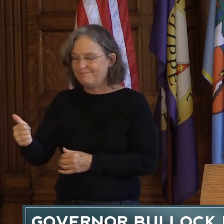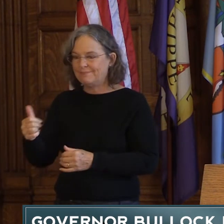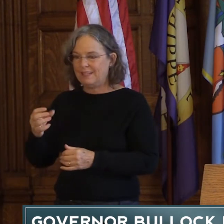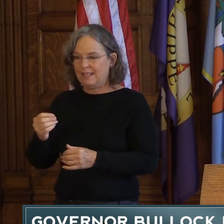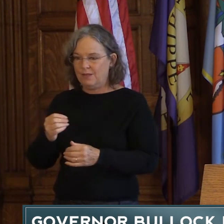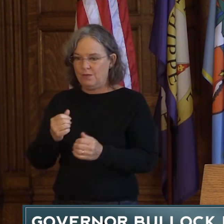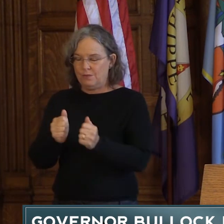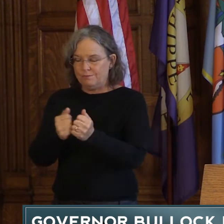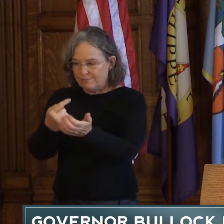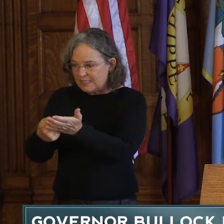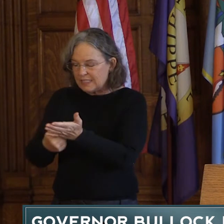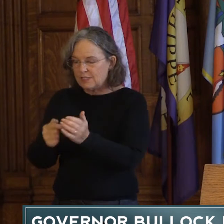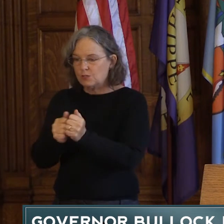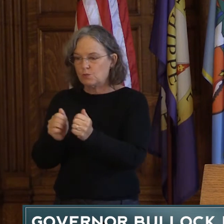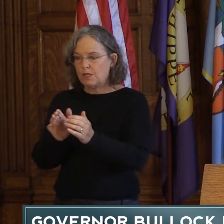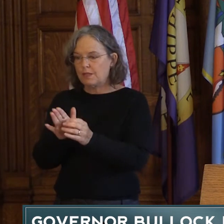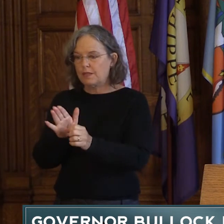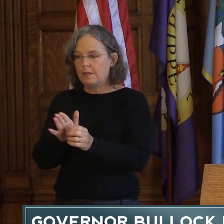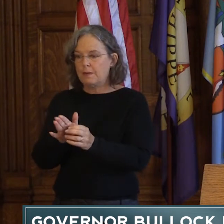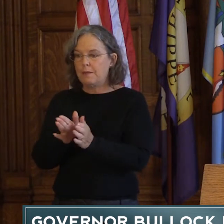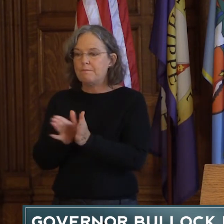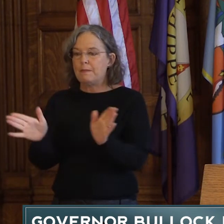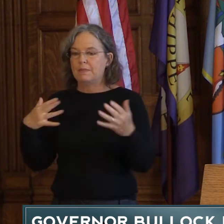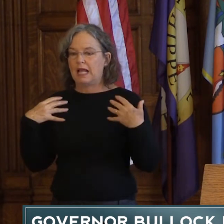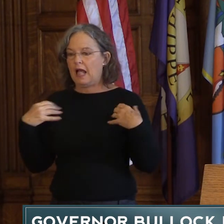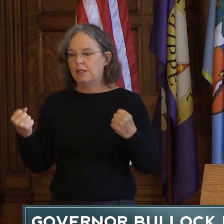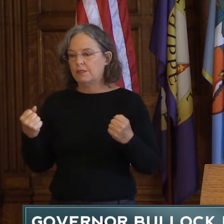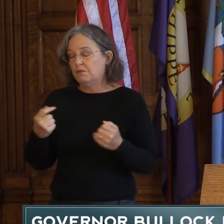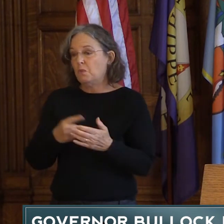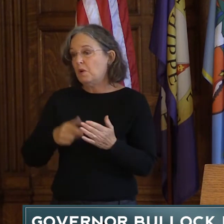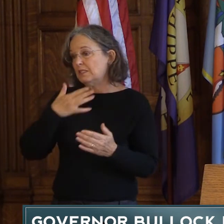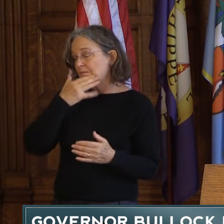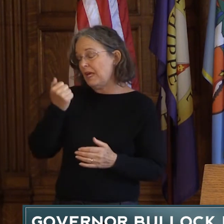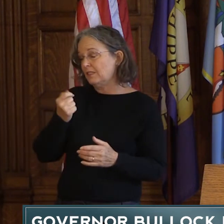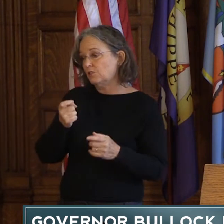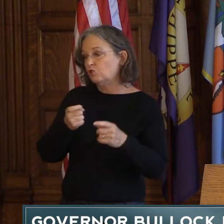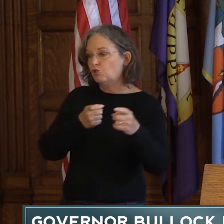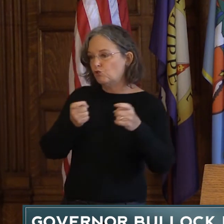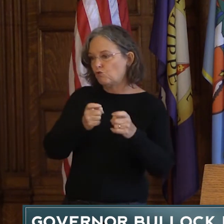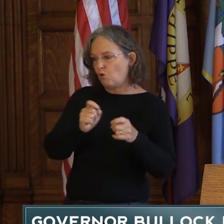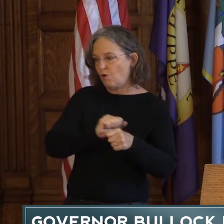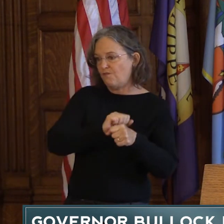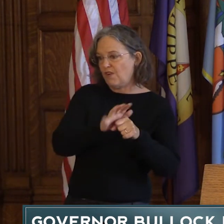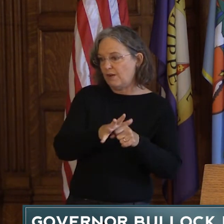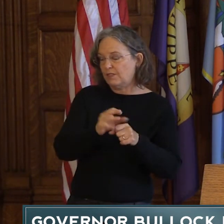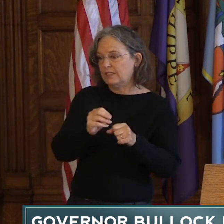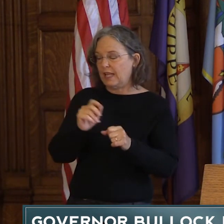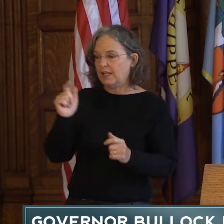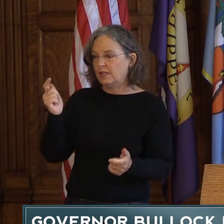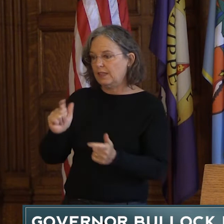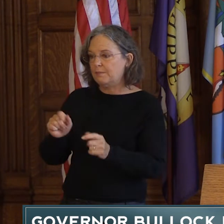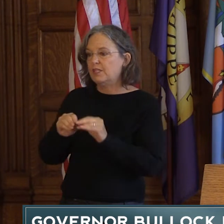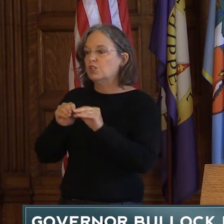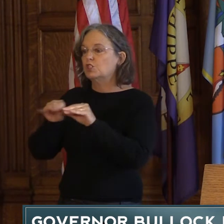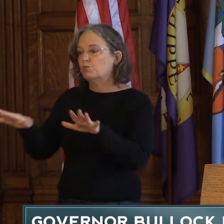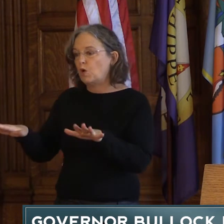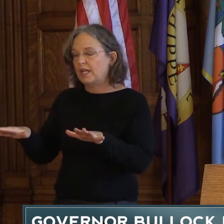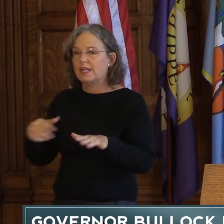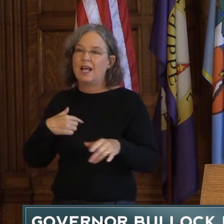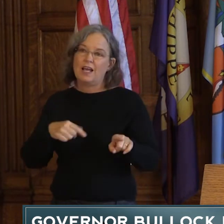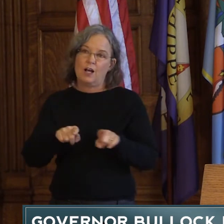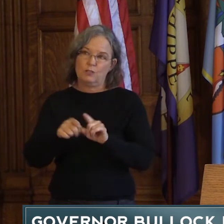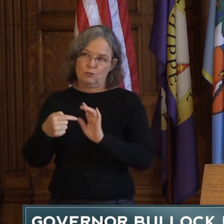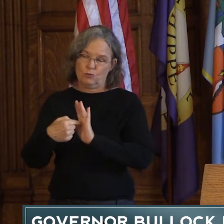health as far as what might be best to both control the virus and contain the spread. I mean, I'd also point out